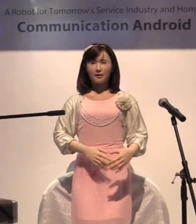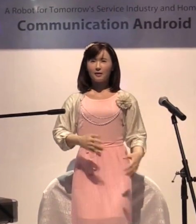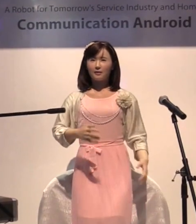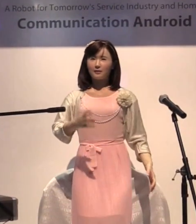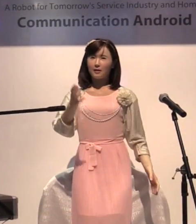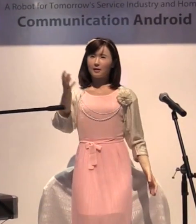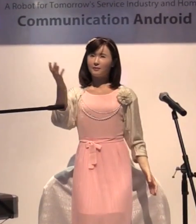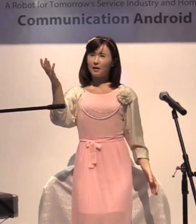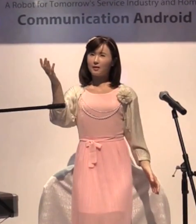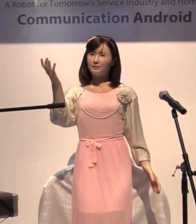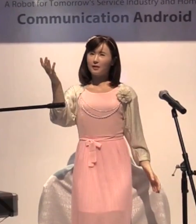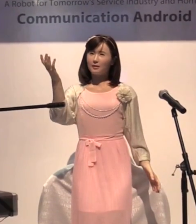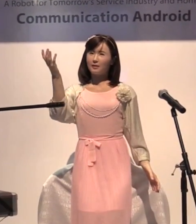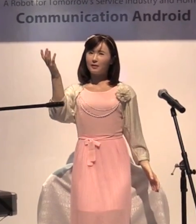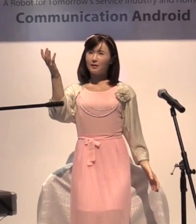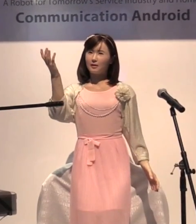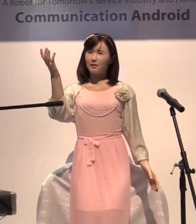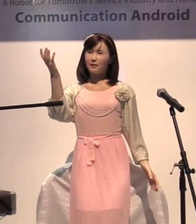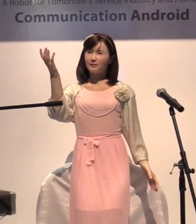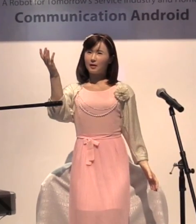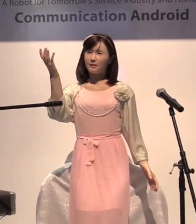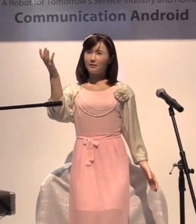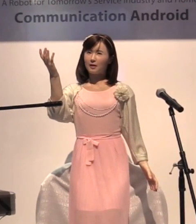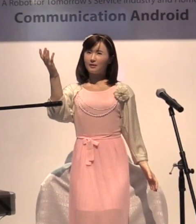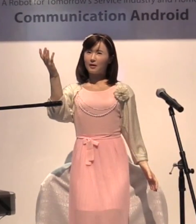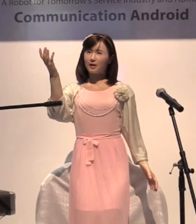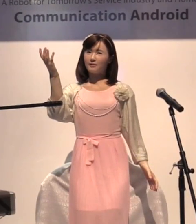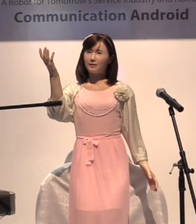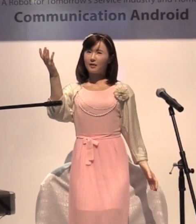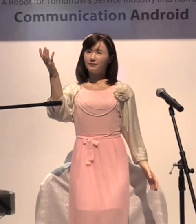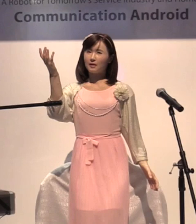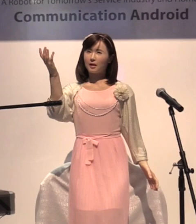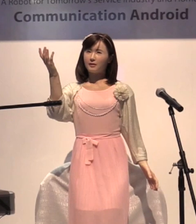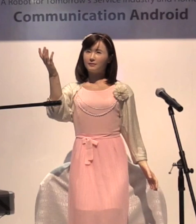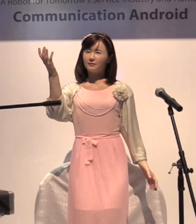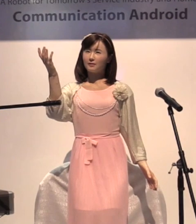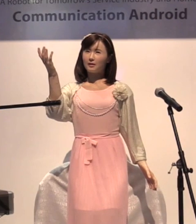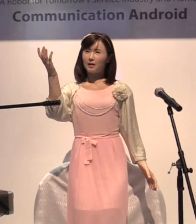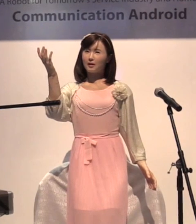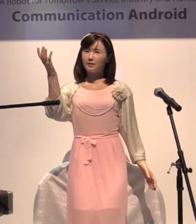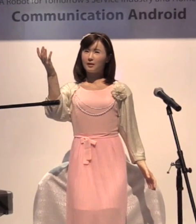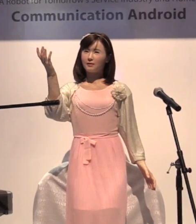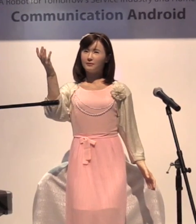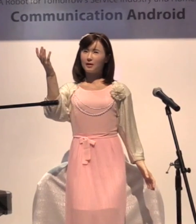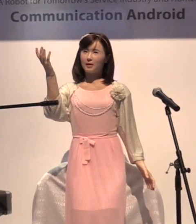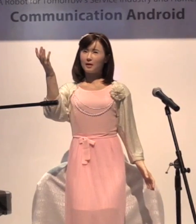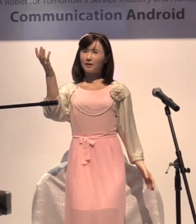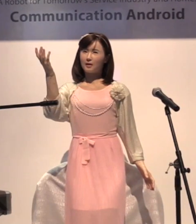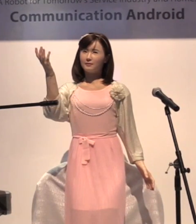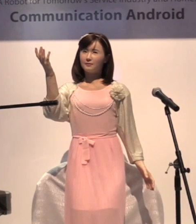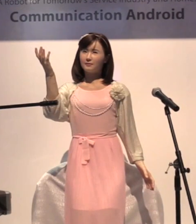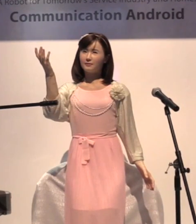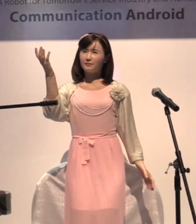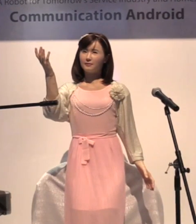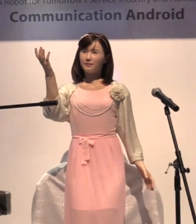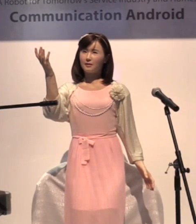contain the DNA of Toshiba's founder, Hisashige Tanaka, who